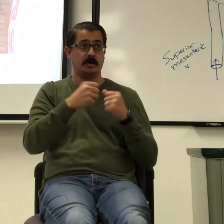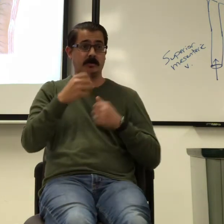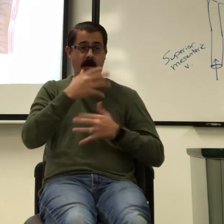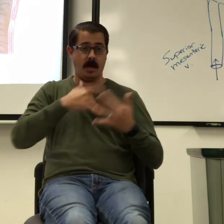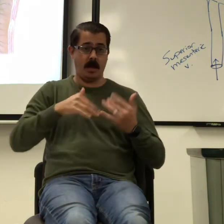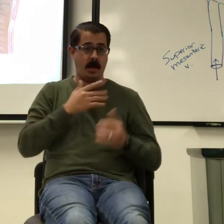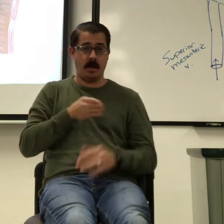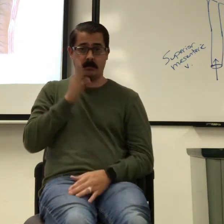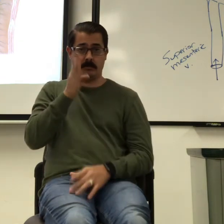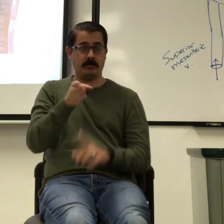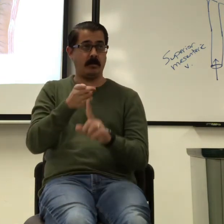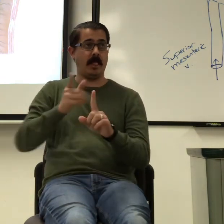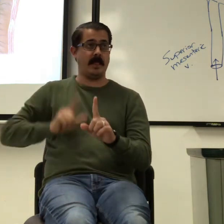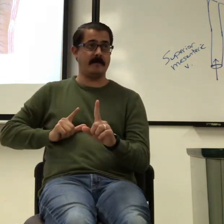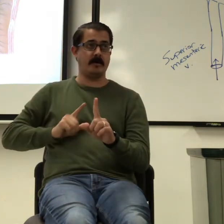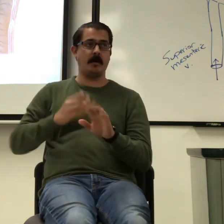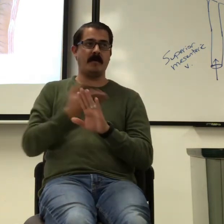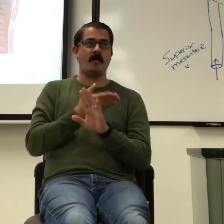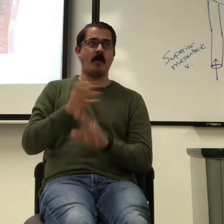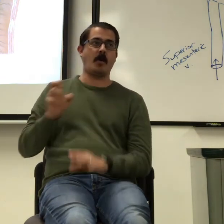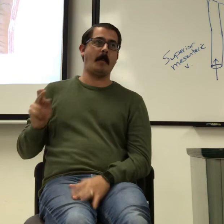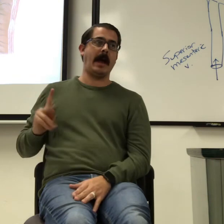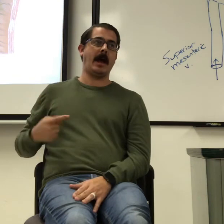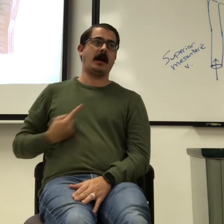it goes back to the vena cava.